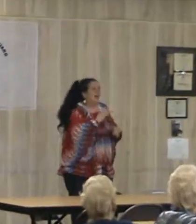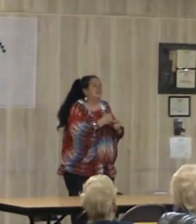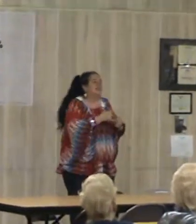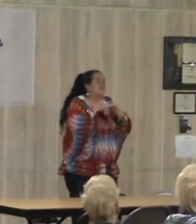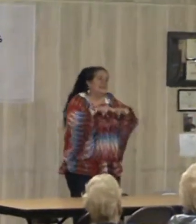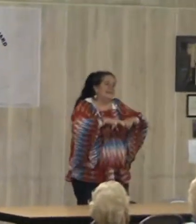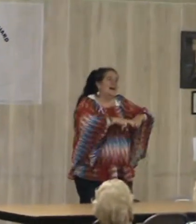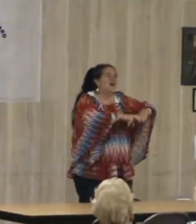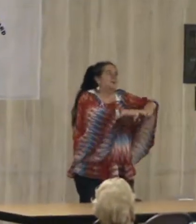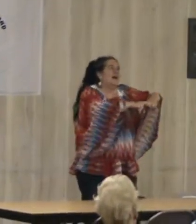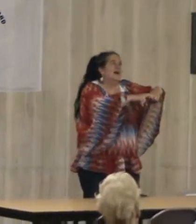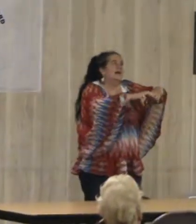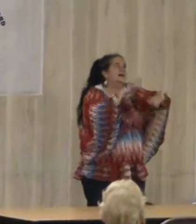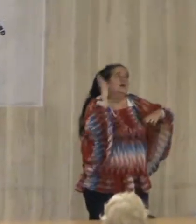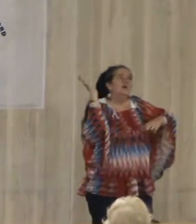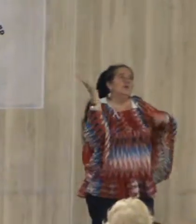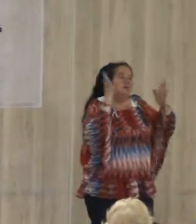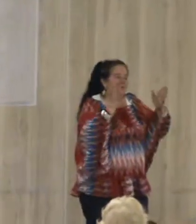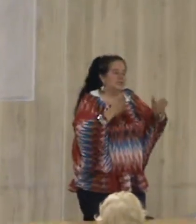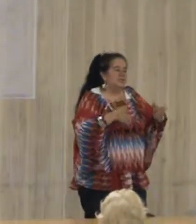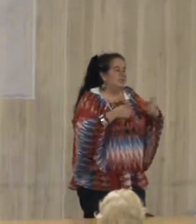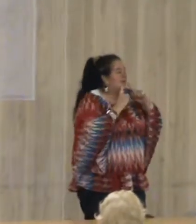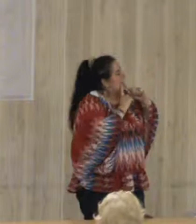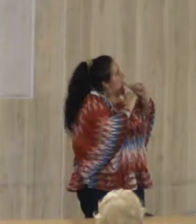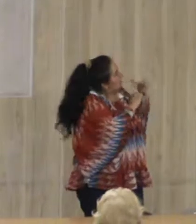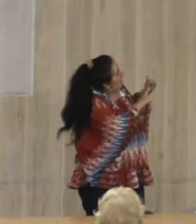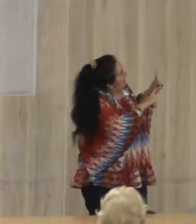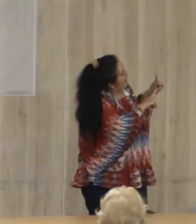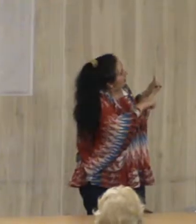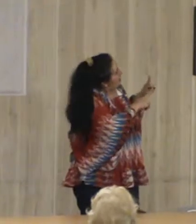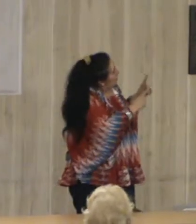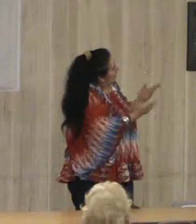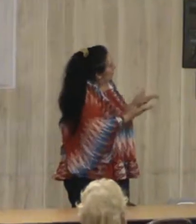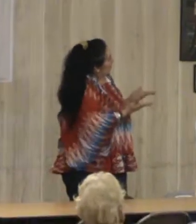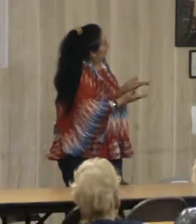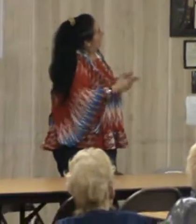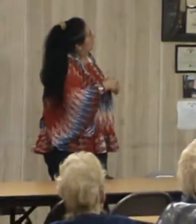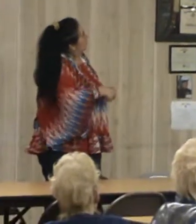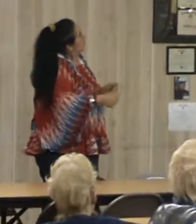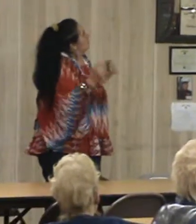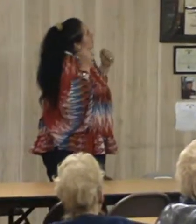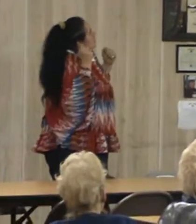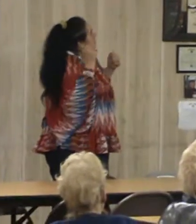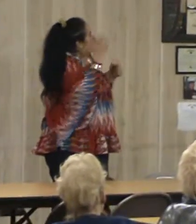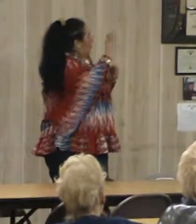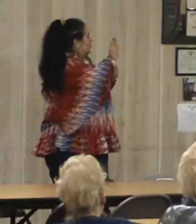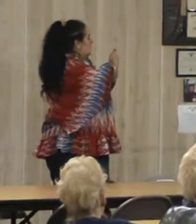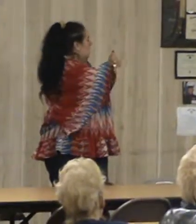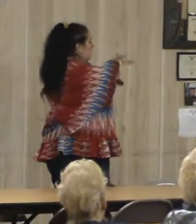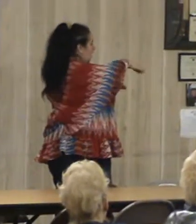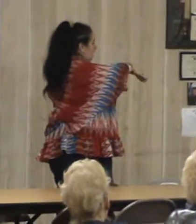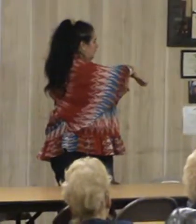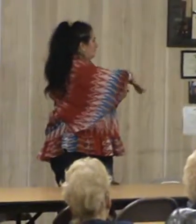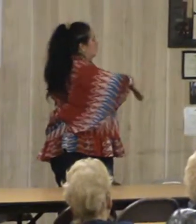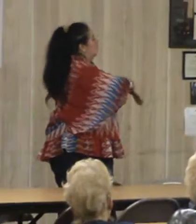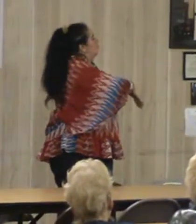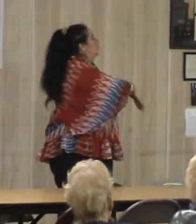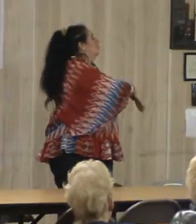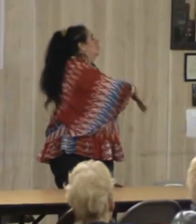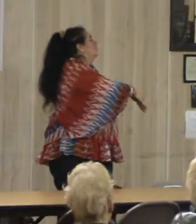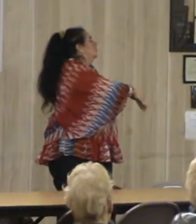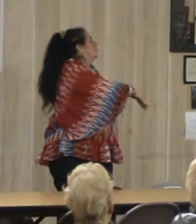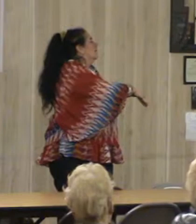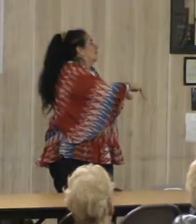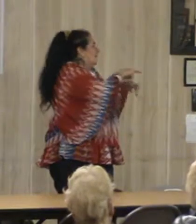I finally got a ride with a picture man who asked, were you bound on such a cold, dark